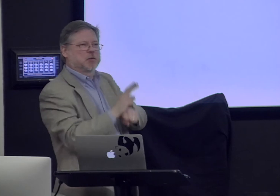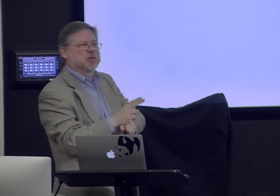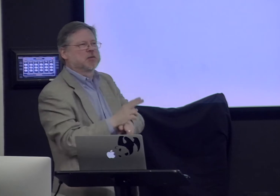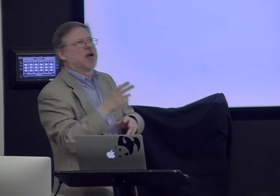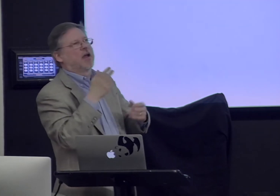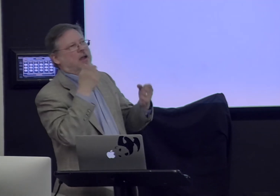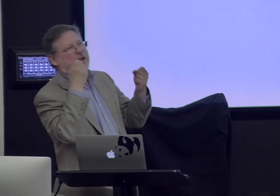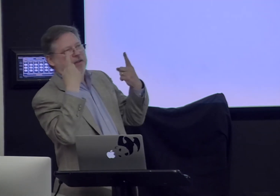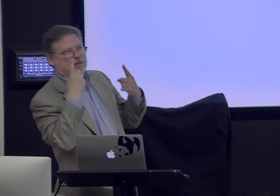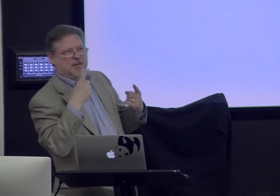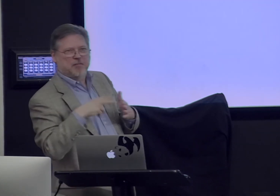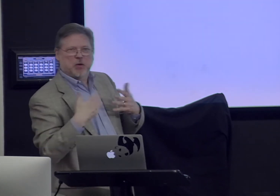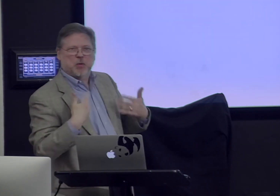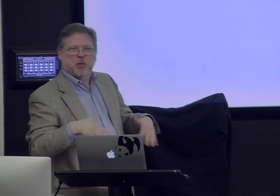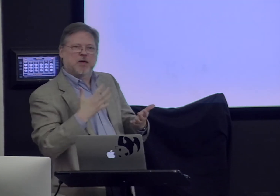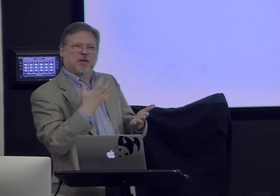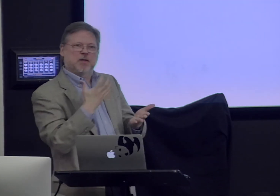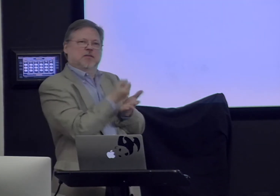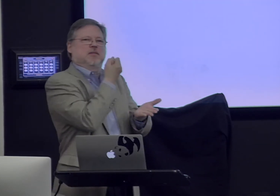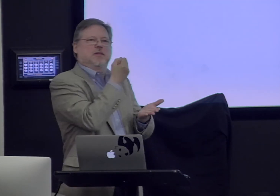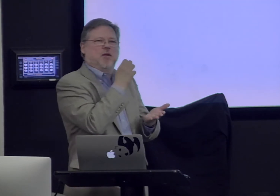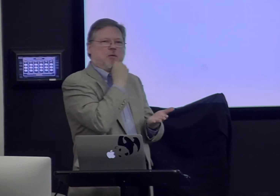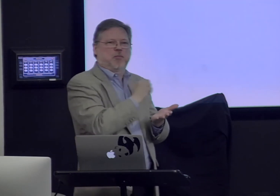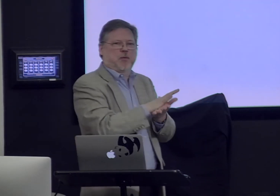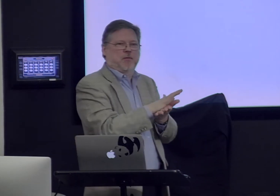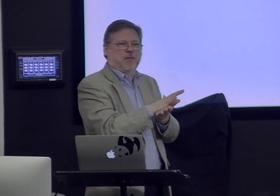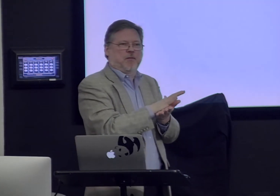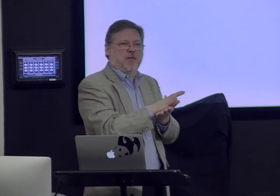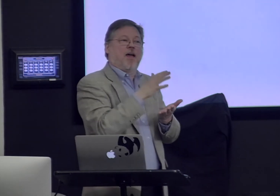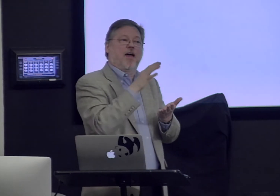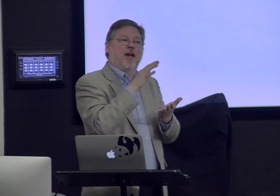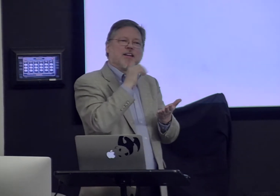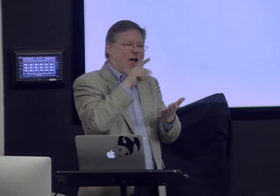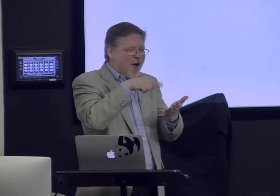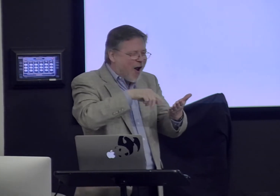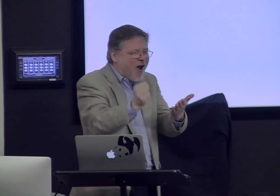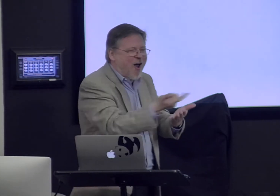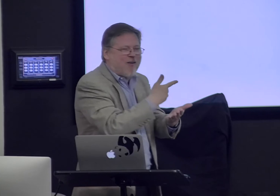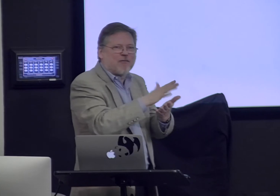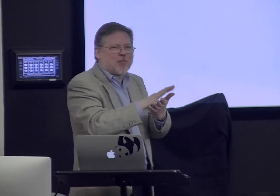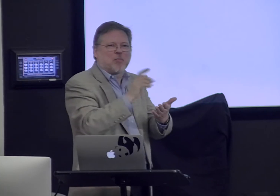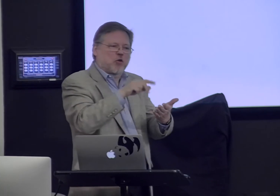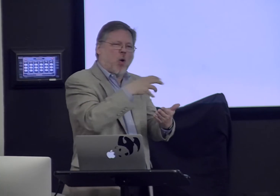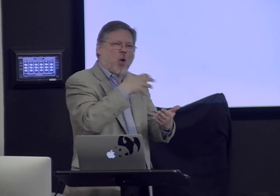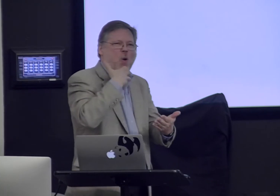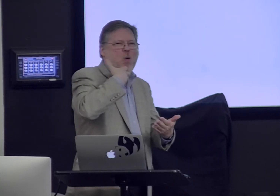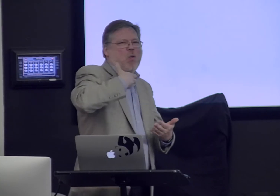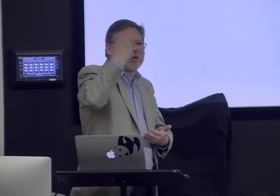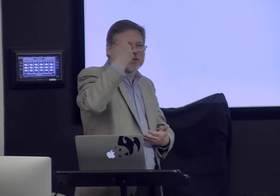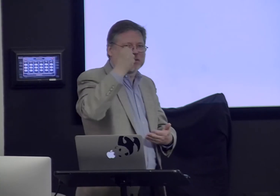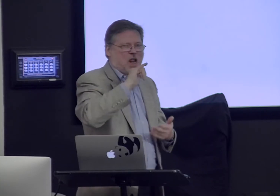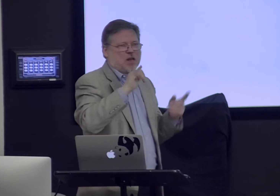have seen his father, Thomas Hopkins Gallaudet, using signs in a more discursive